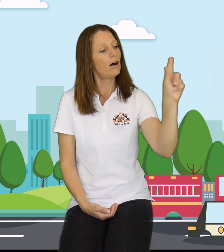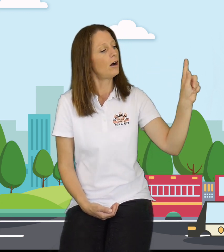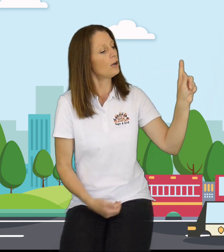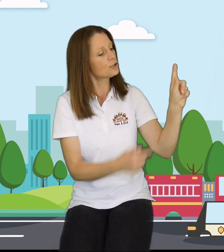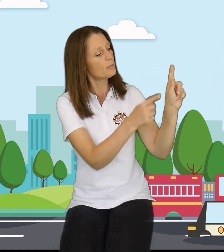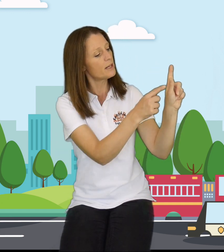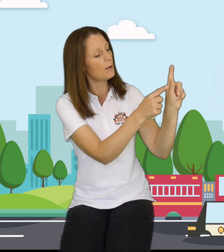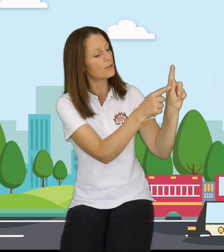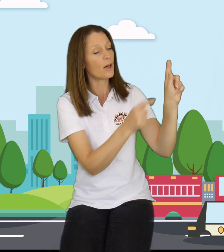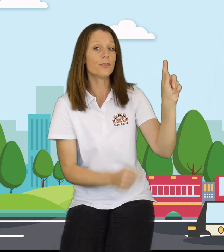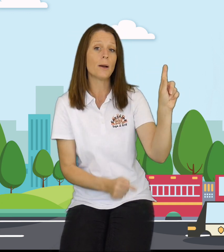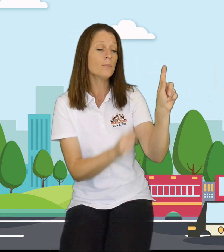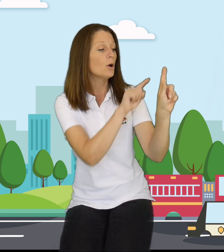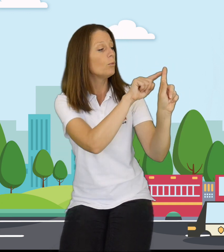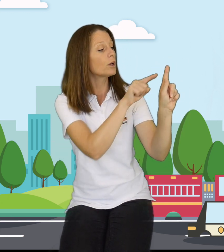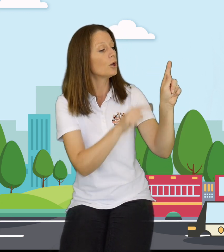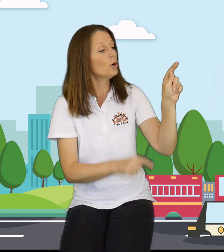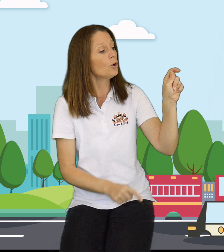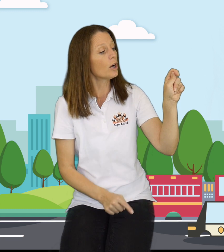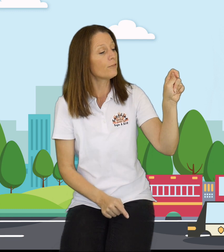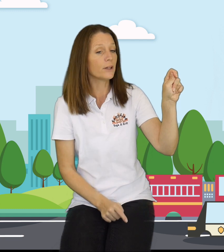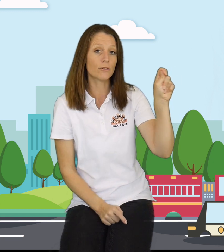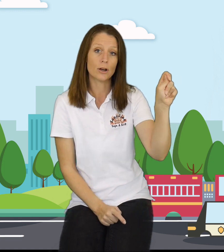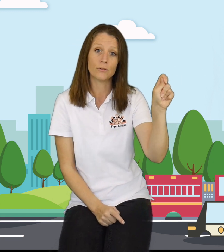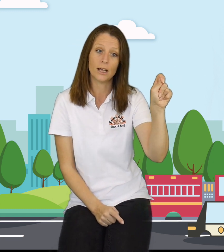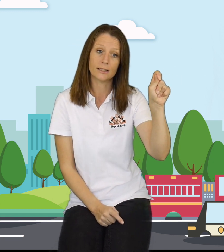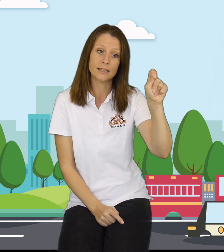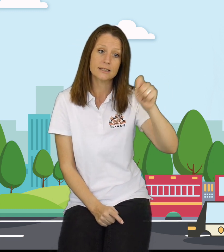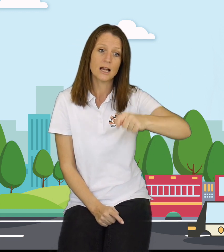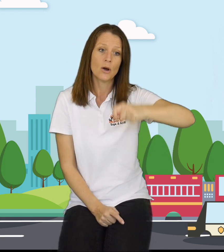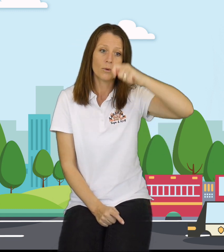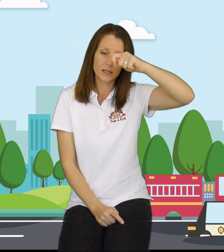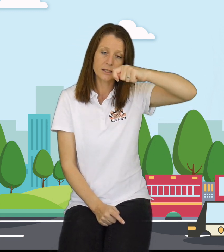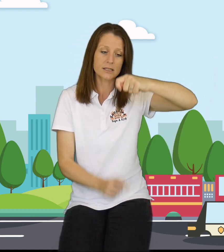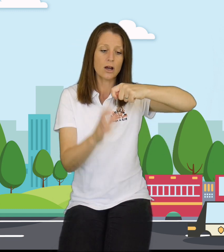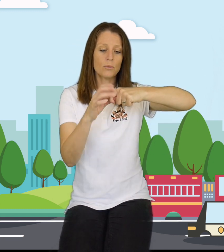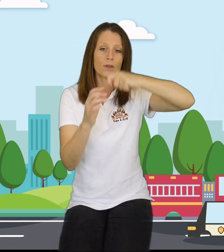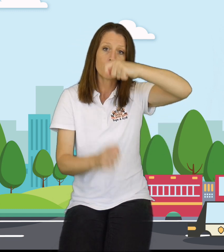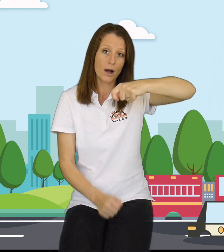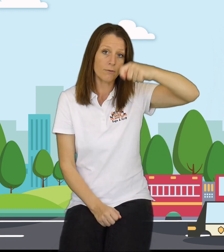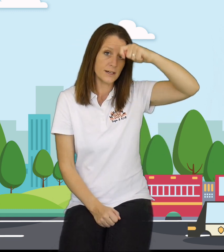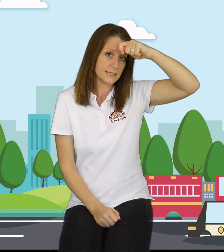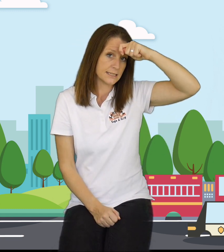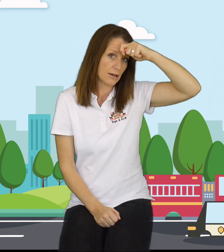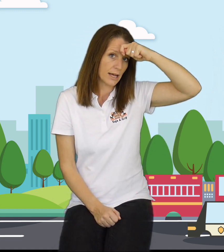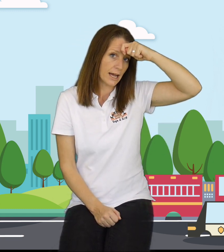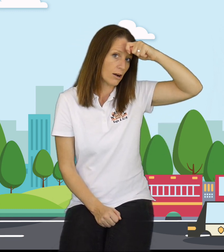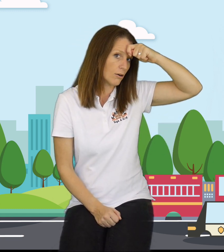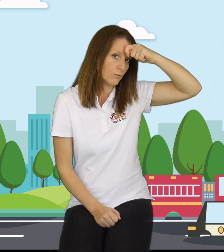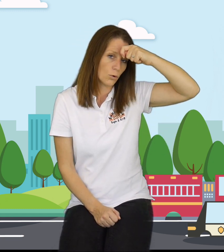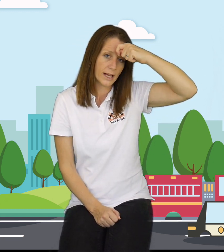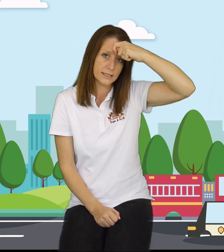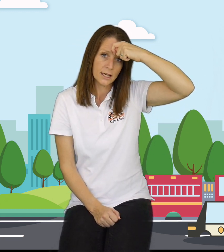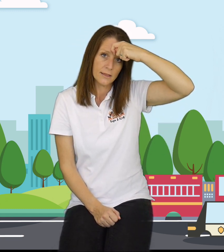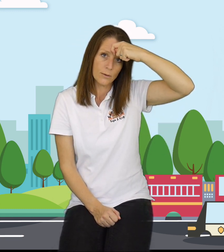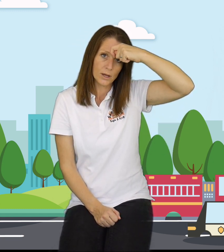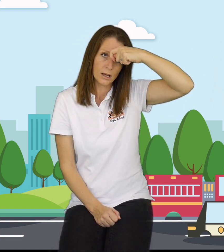our dominant hand with our thumb. We're going to hook our finger over like this. We're going to start with our palm facing down at our forehead. Then we're going to come